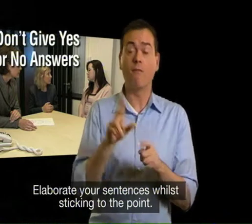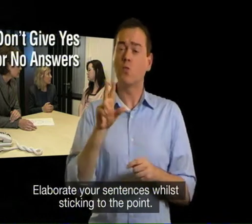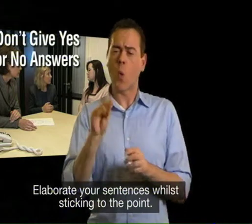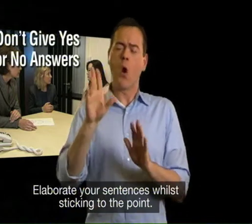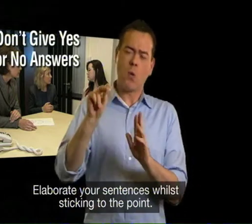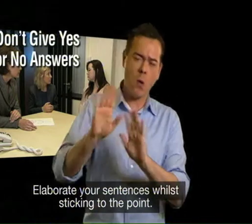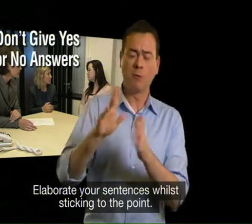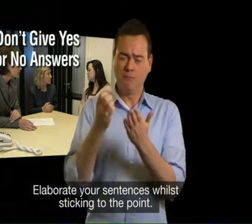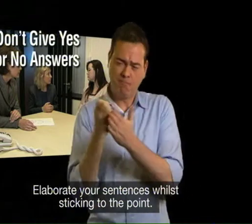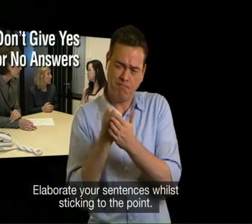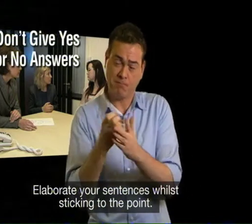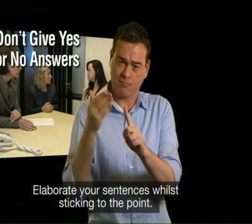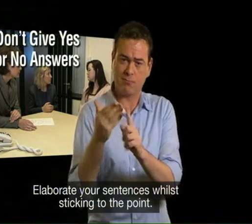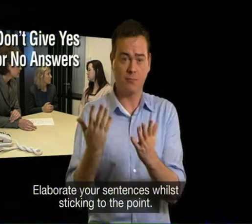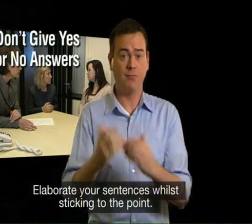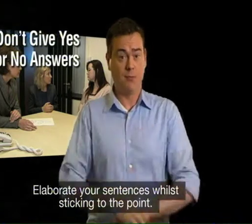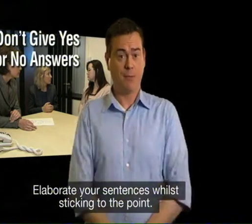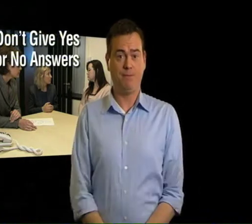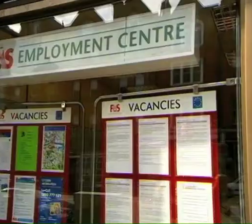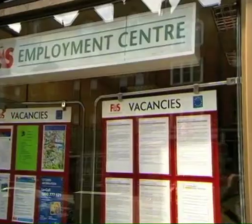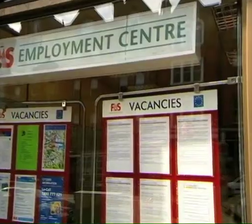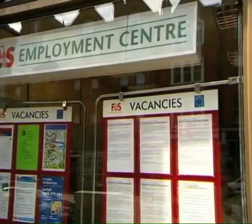sentences, whilst sticking to the point.